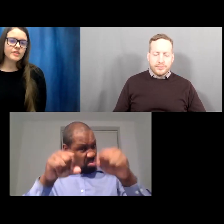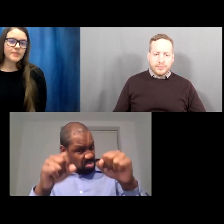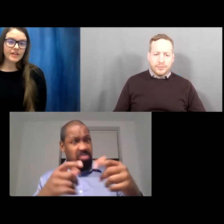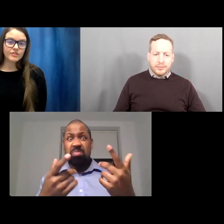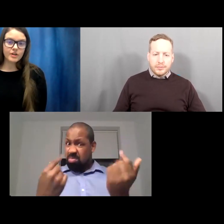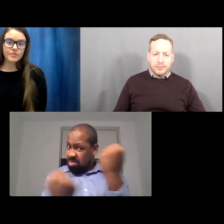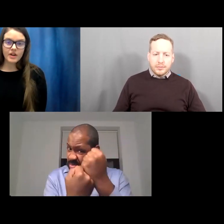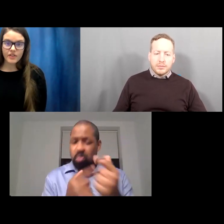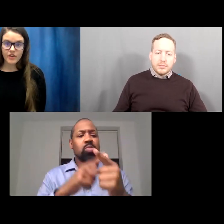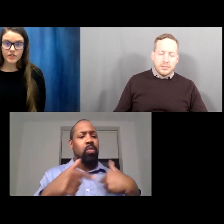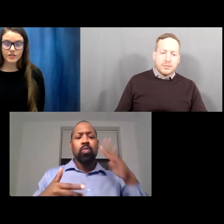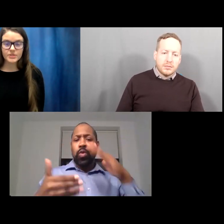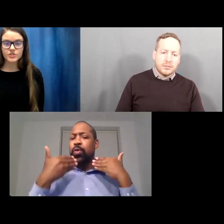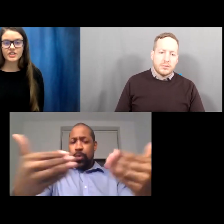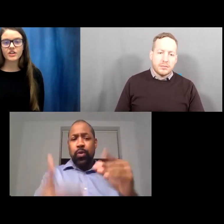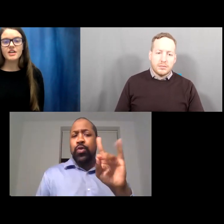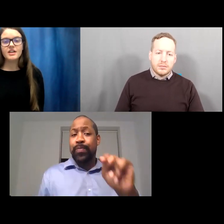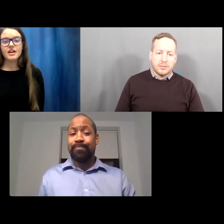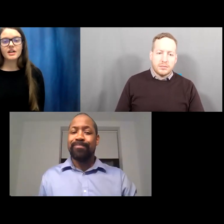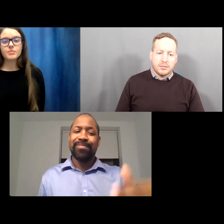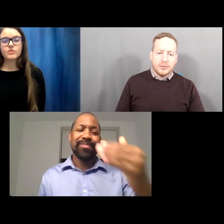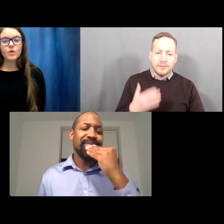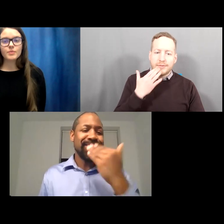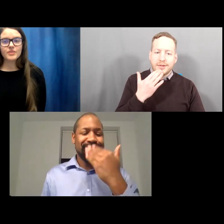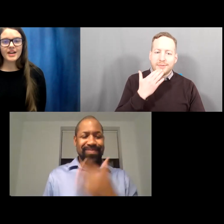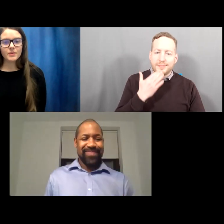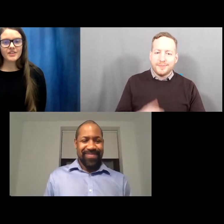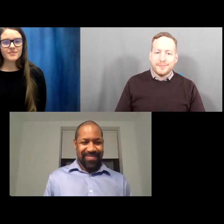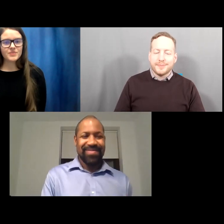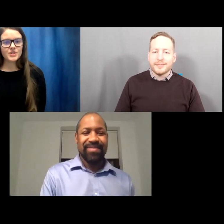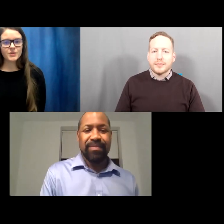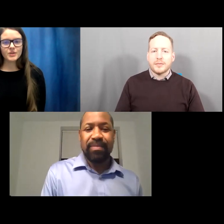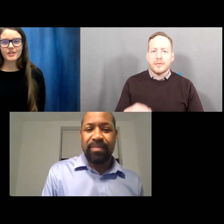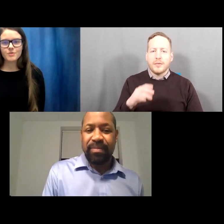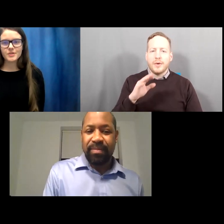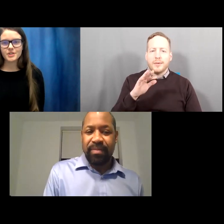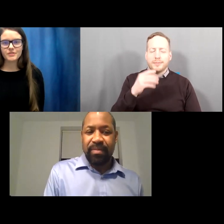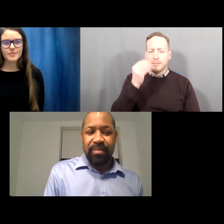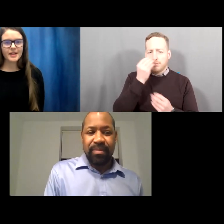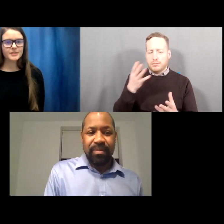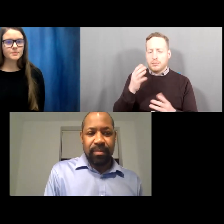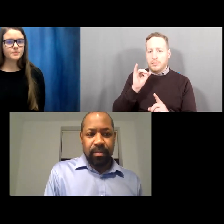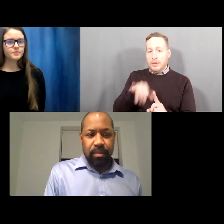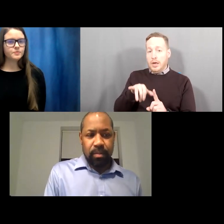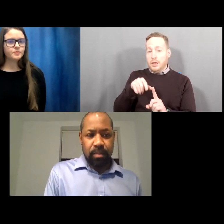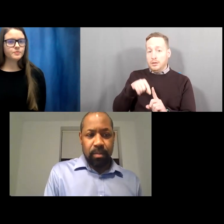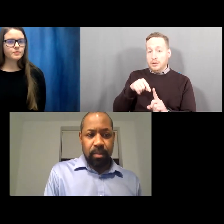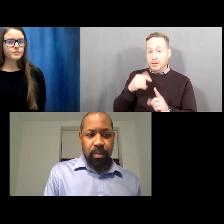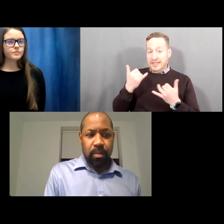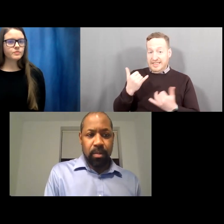hear feedback from the other commissioners here before we move ahead with it. So looking forward to your feedback.